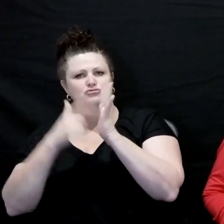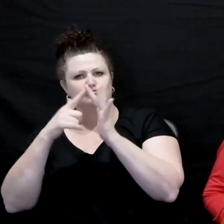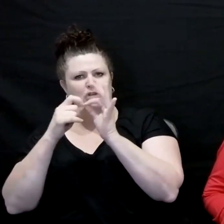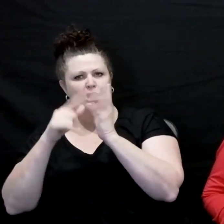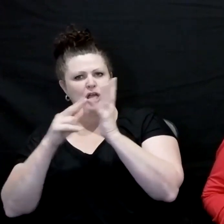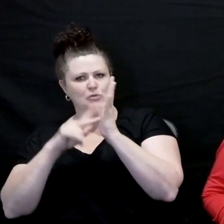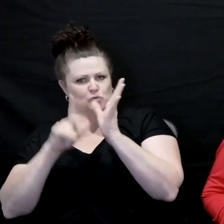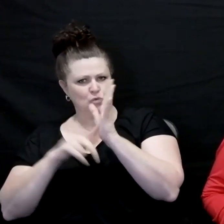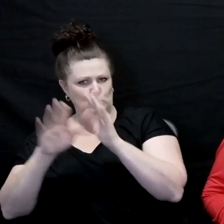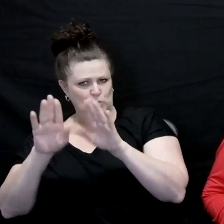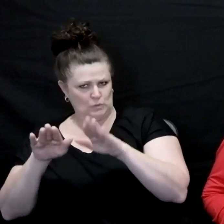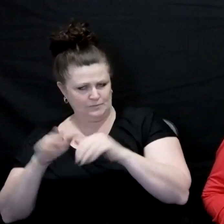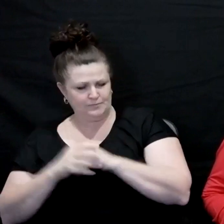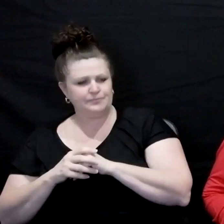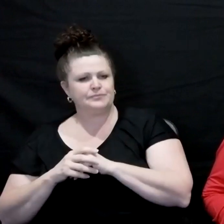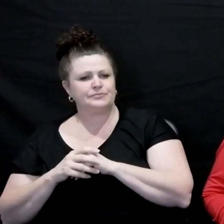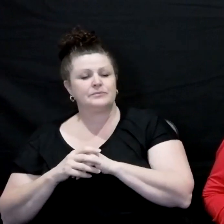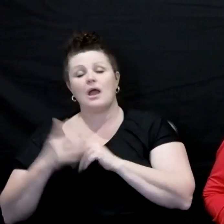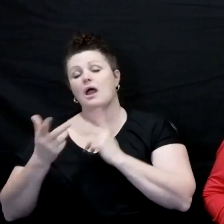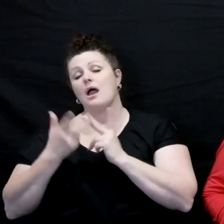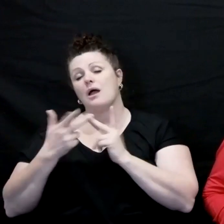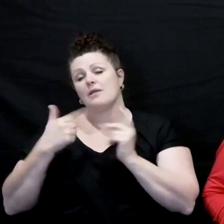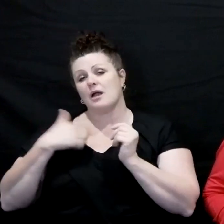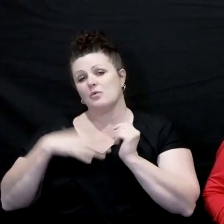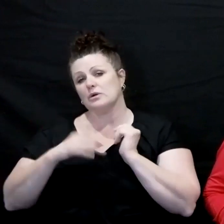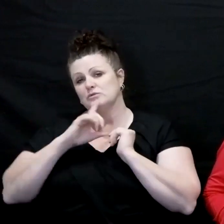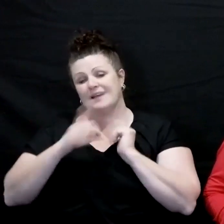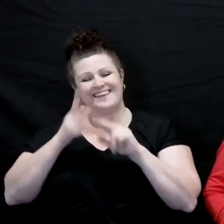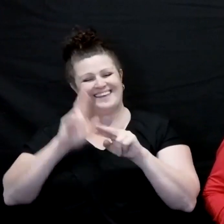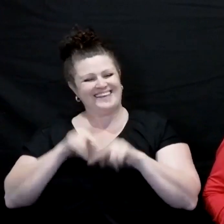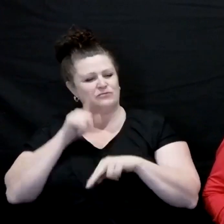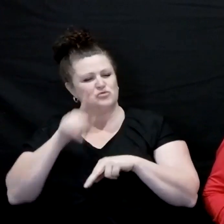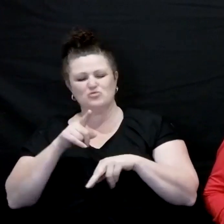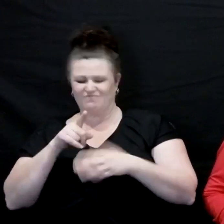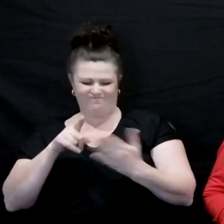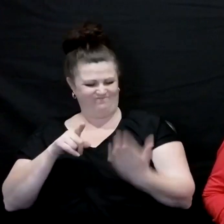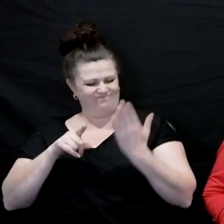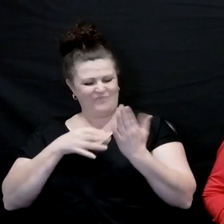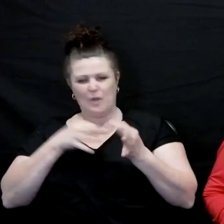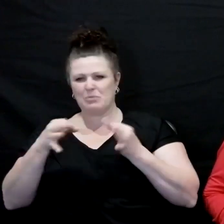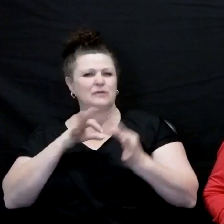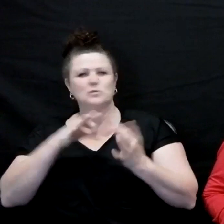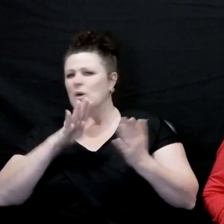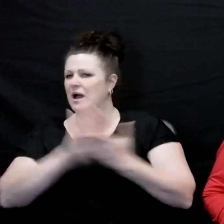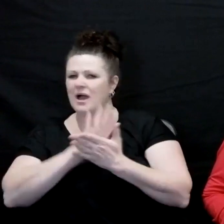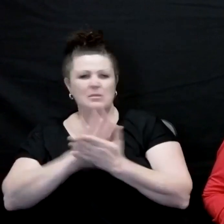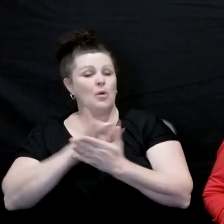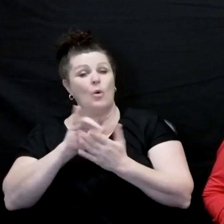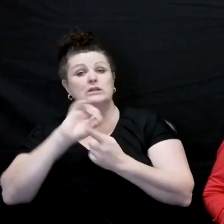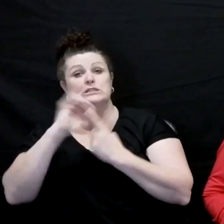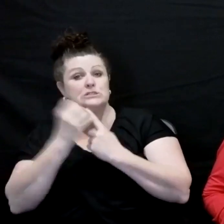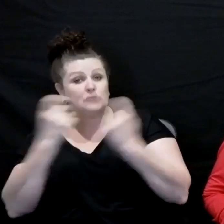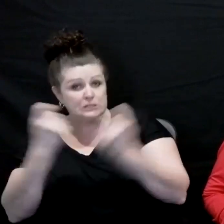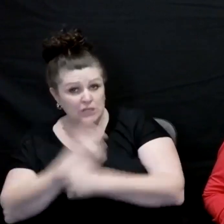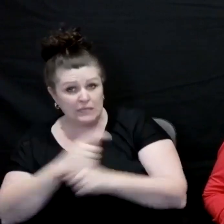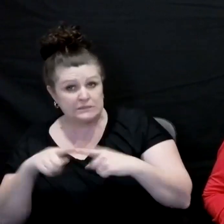The other thing I want to say is that if you are unhappy with your plan, or there's a change of circumstances,